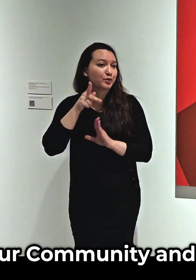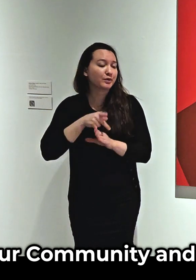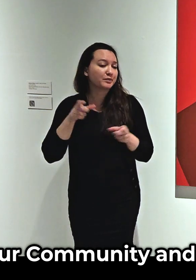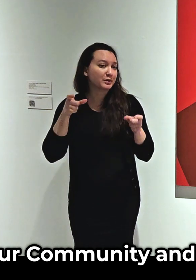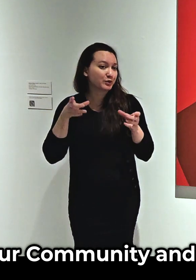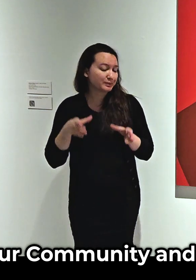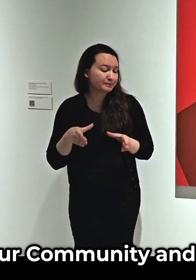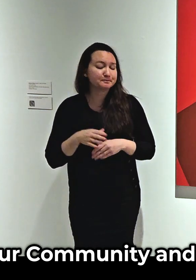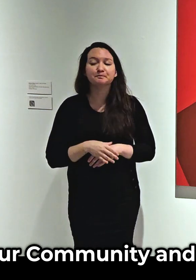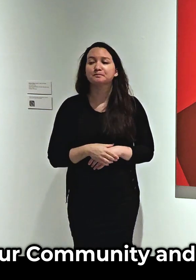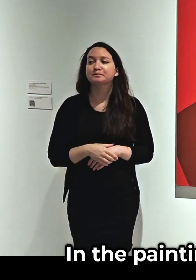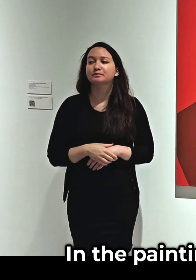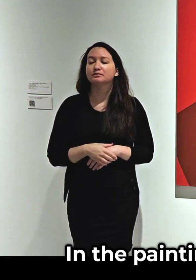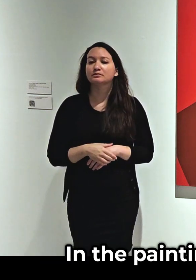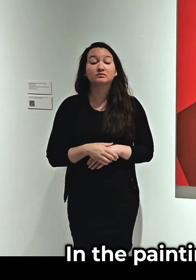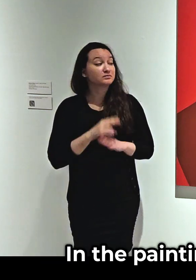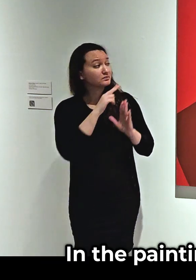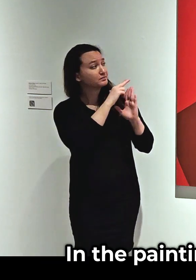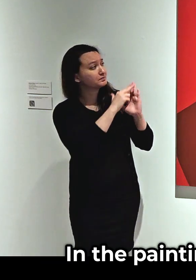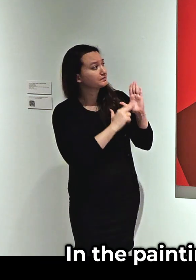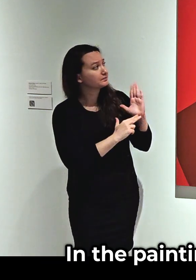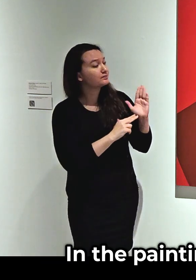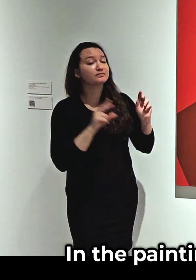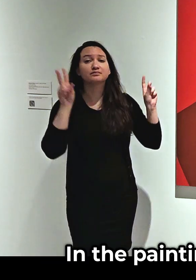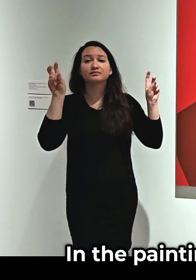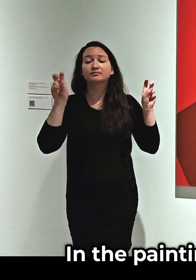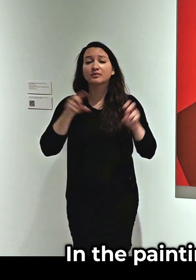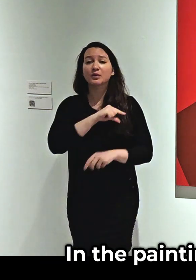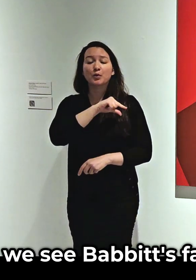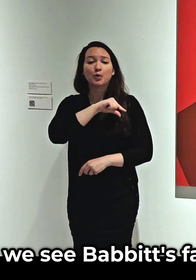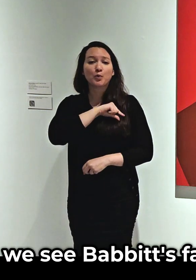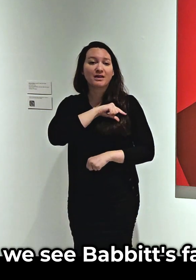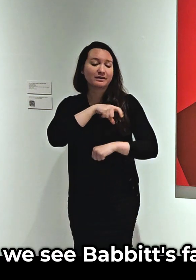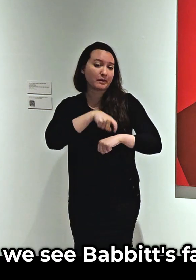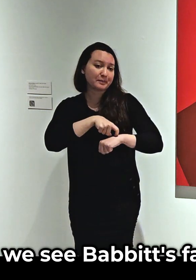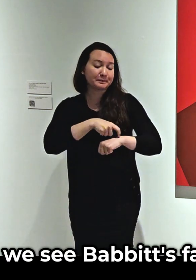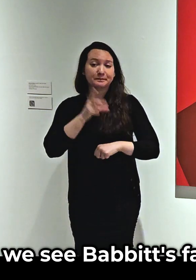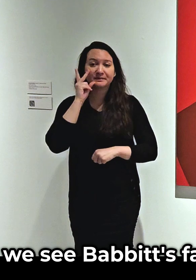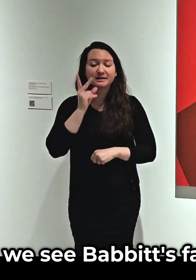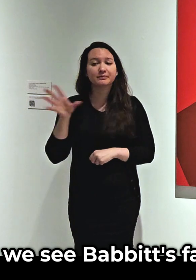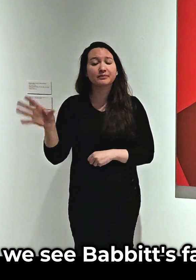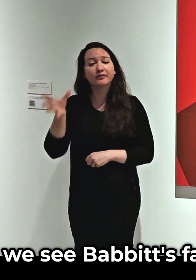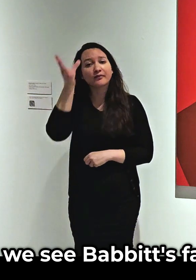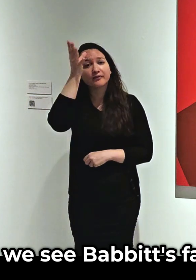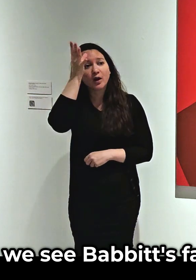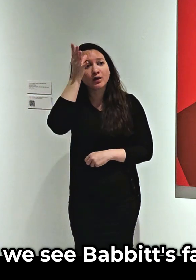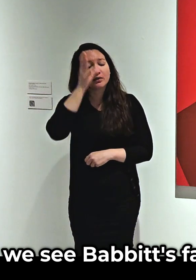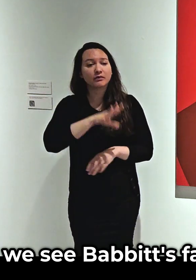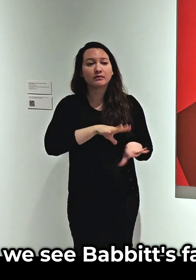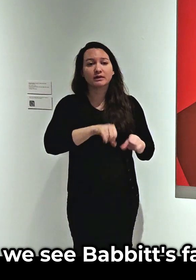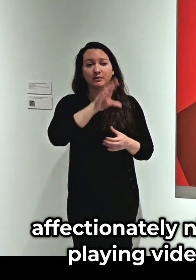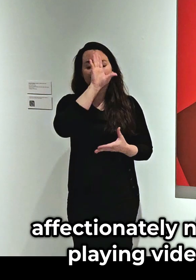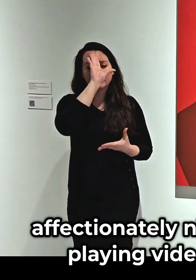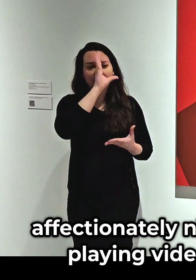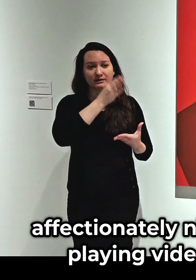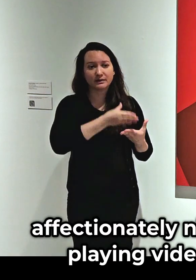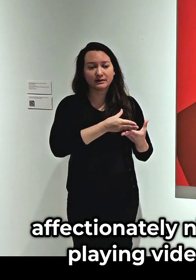manager. In the painting, Quality Time, we see Babbitt's father and adopted sister, affectionately